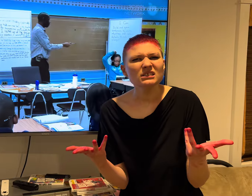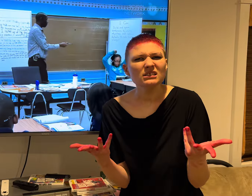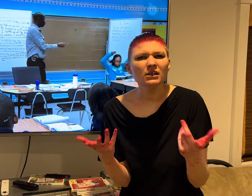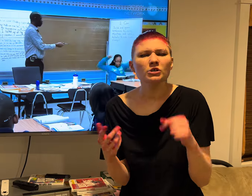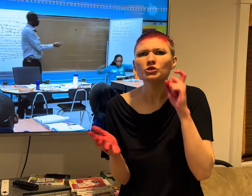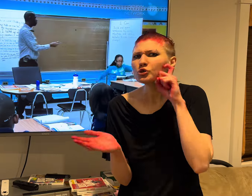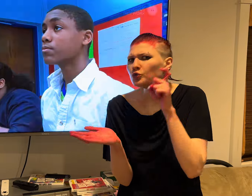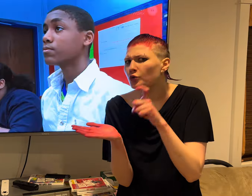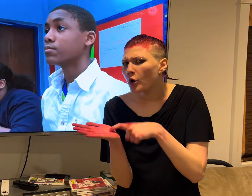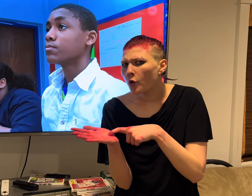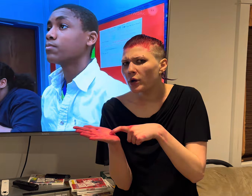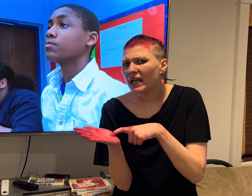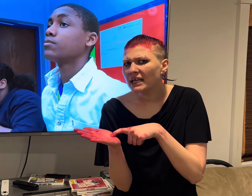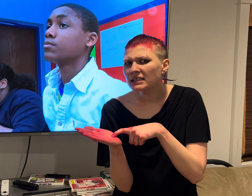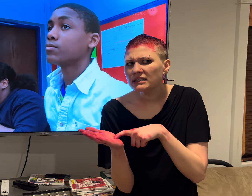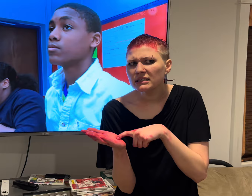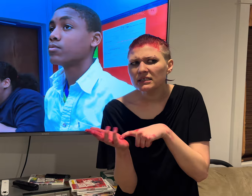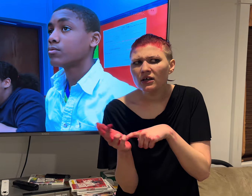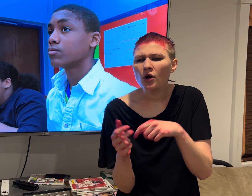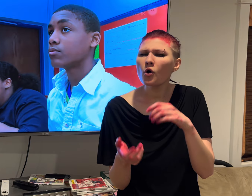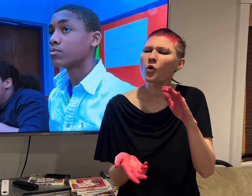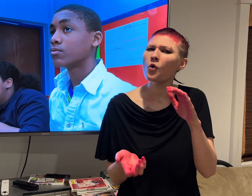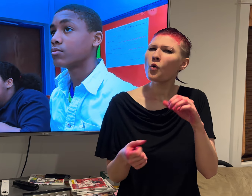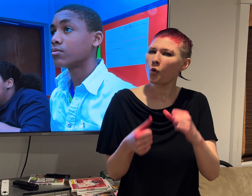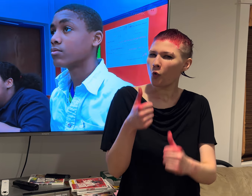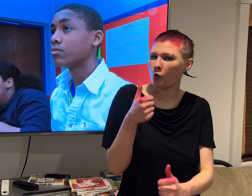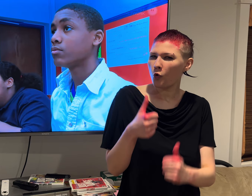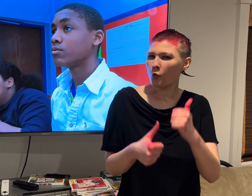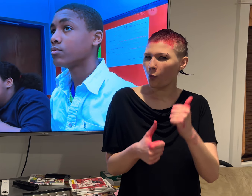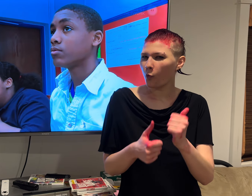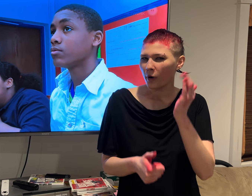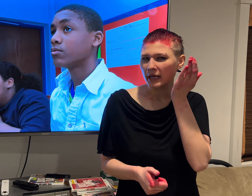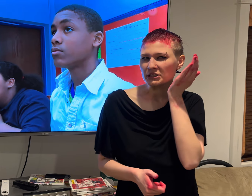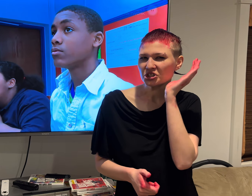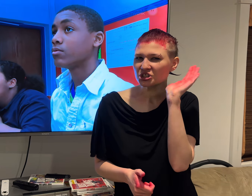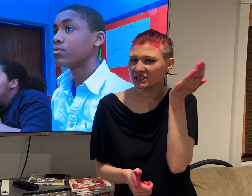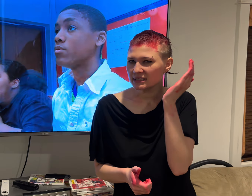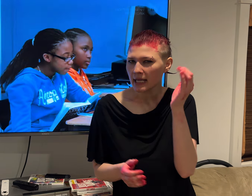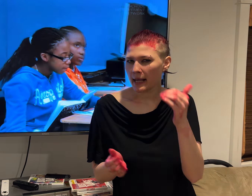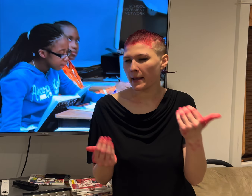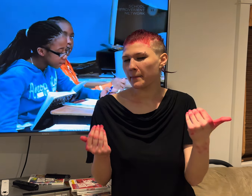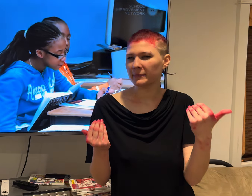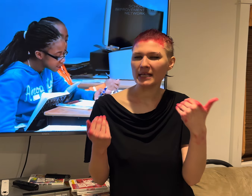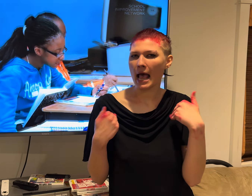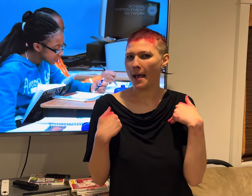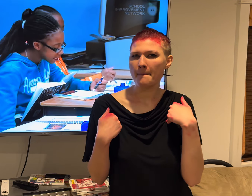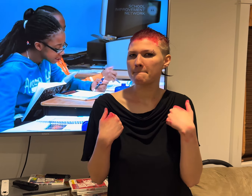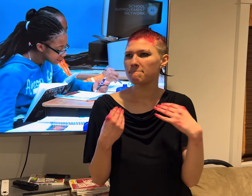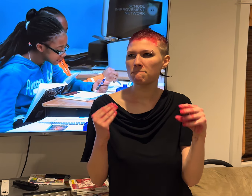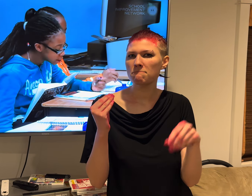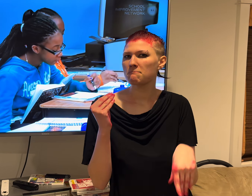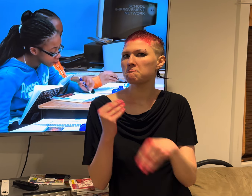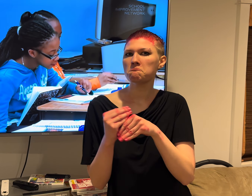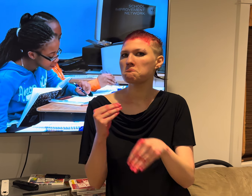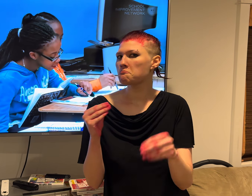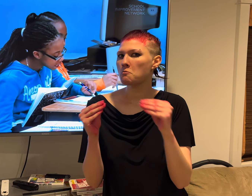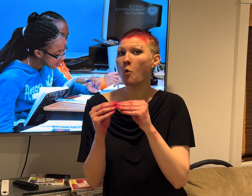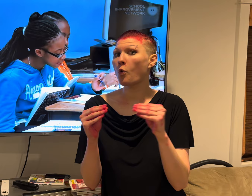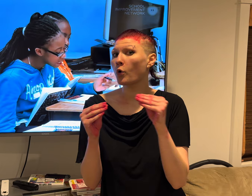So, Rita, what do you think is the difference between the first sentence and the second sentence? The first and the second sentence. The first sentence